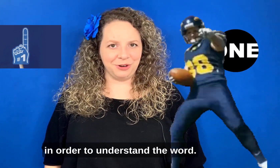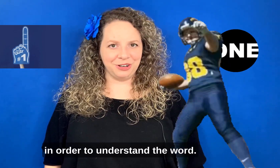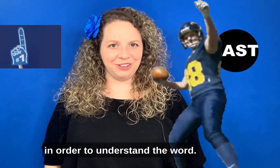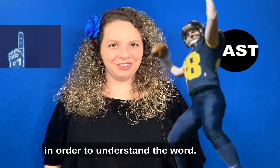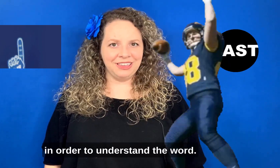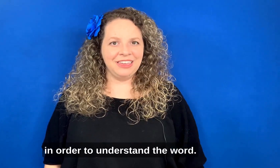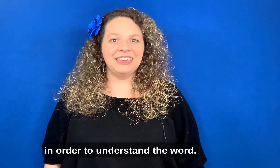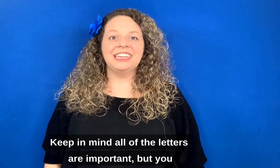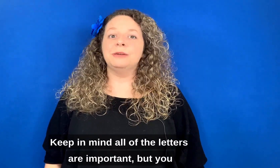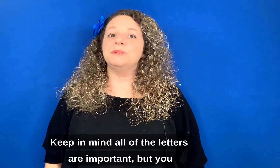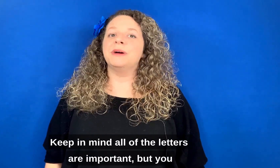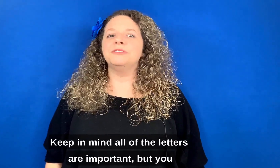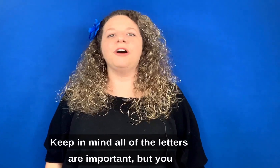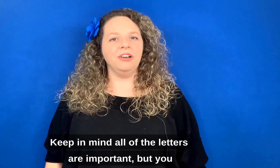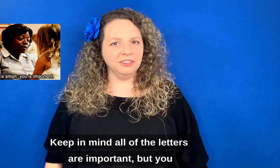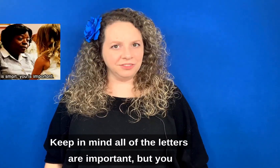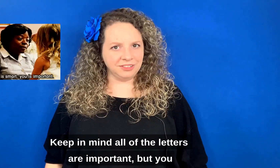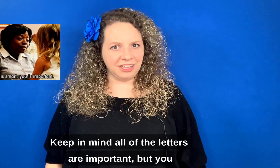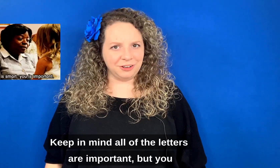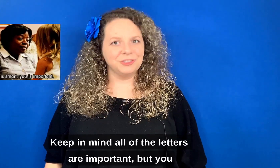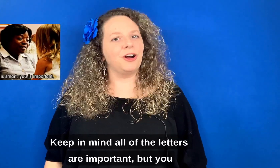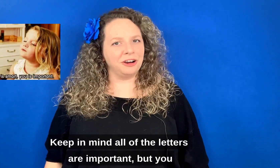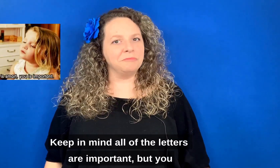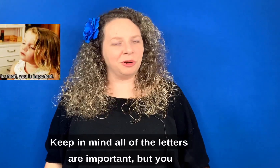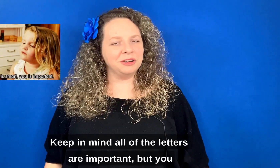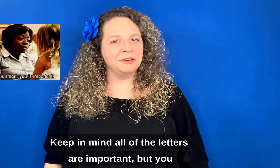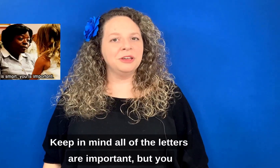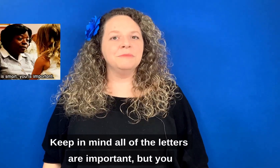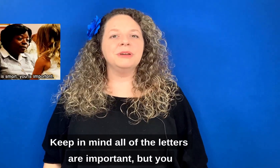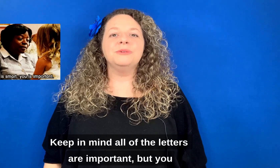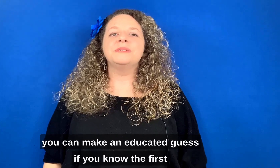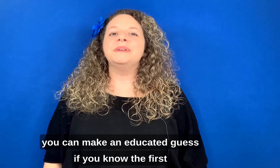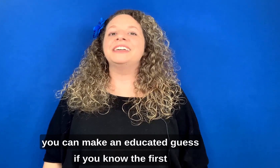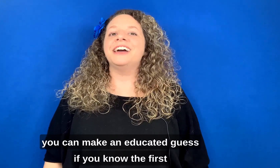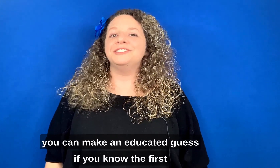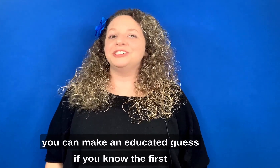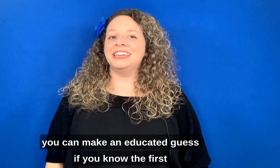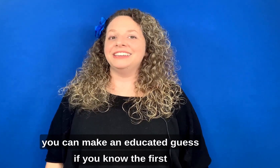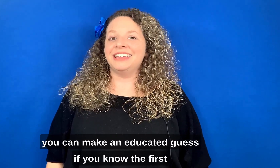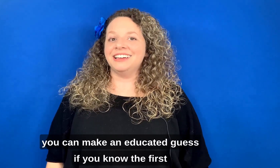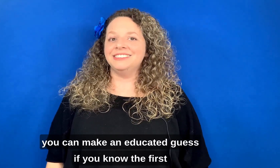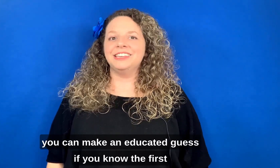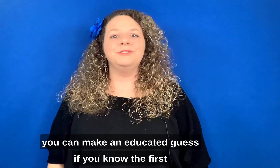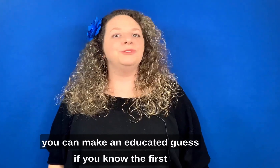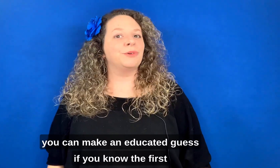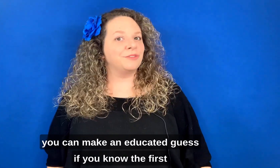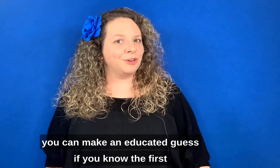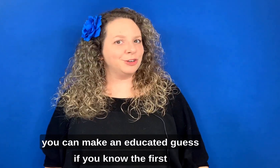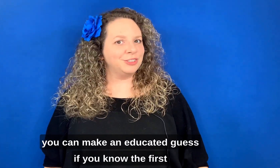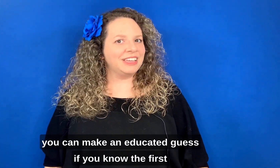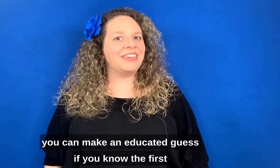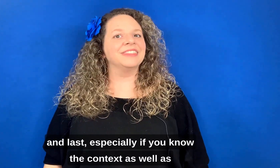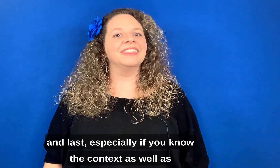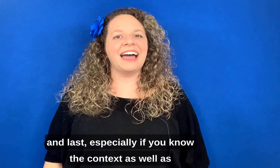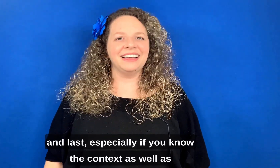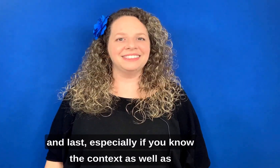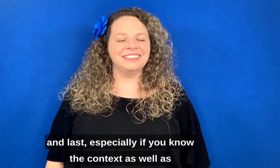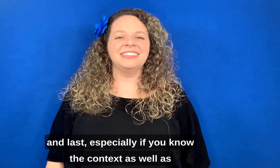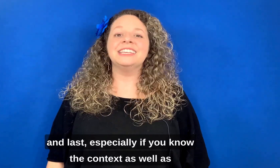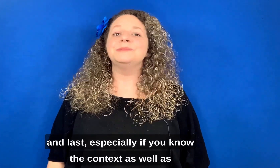word. Keep in mind all of the letters are important, but you can make an educated guess if you know the first and last,